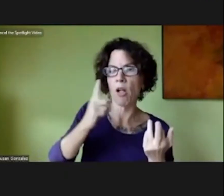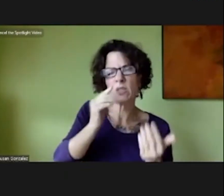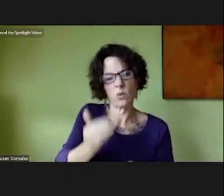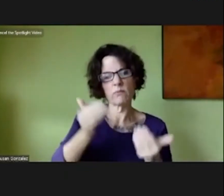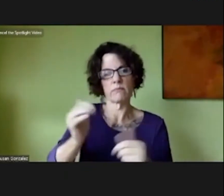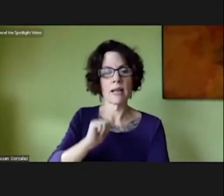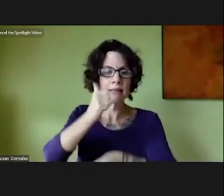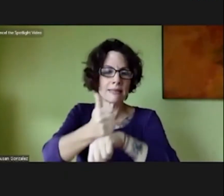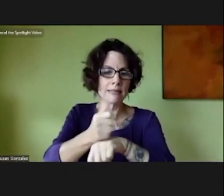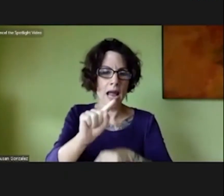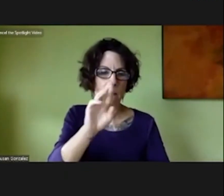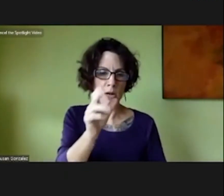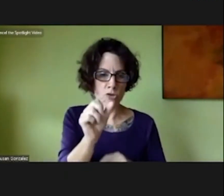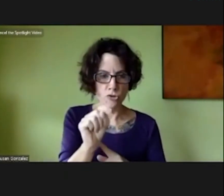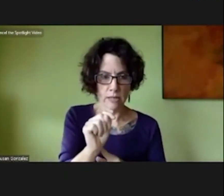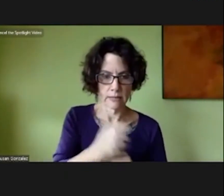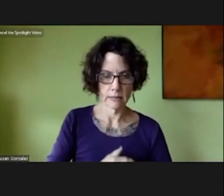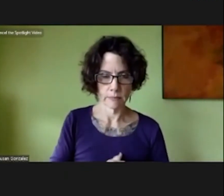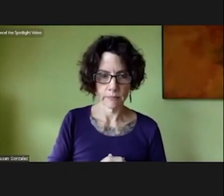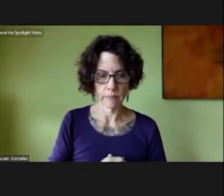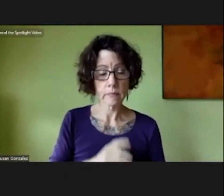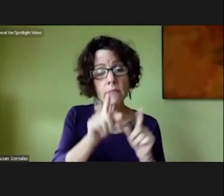overall estate to determine